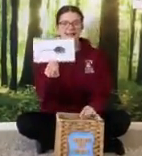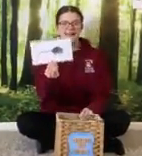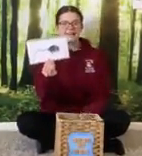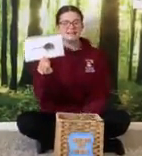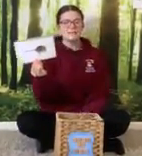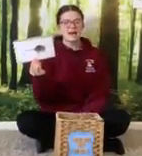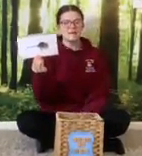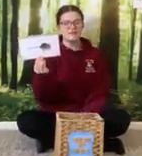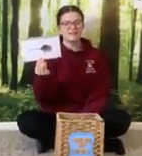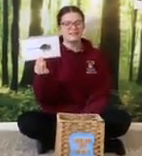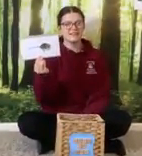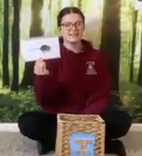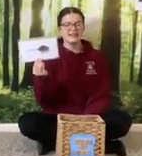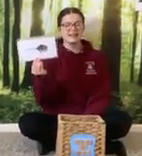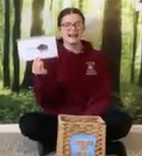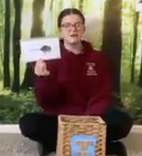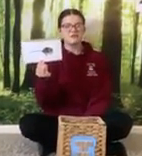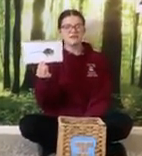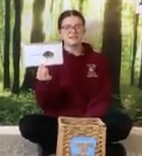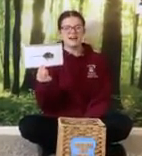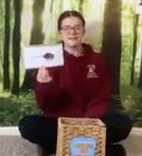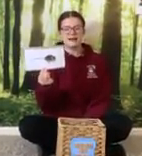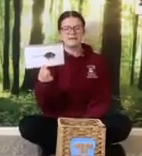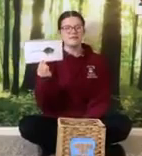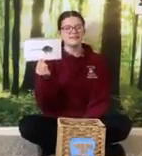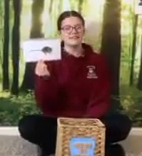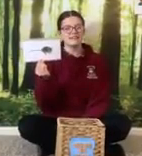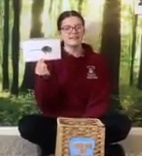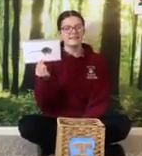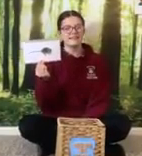It's a mouse. How do we sign mouse?